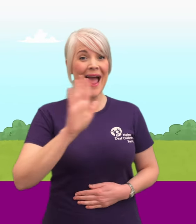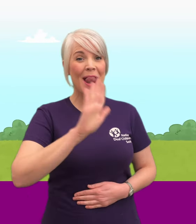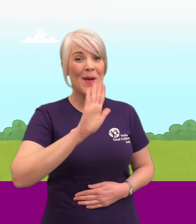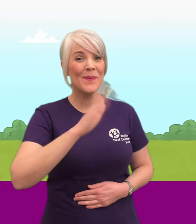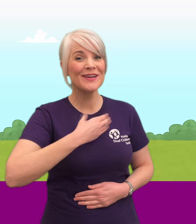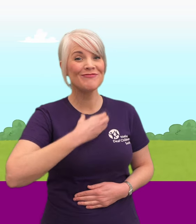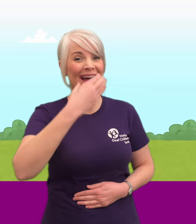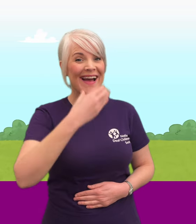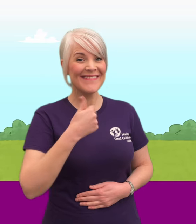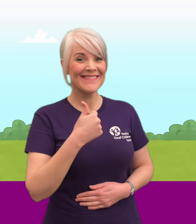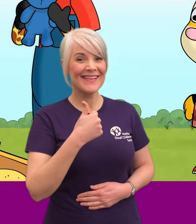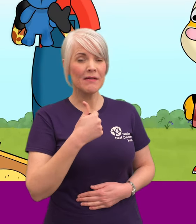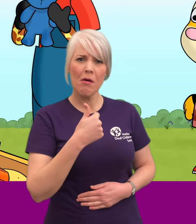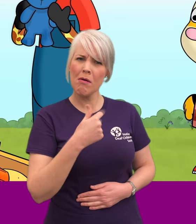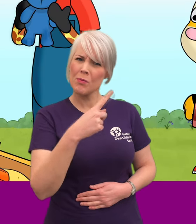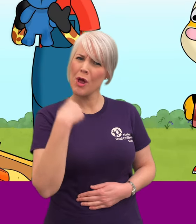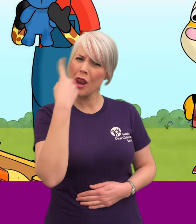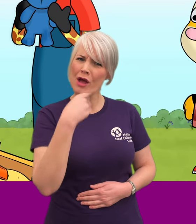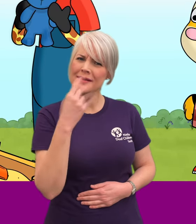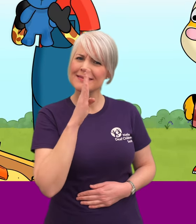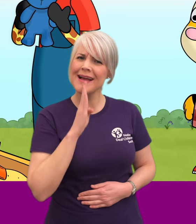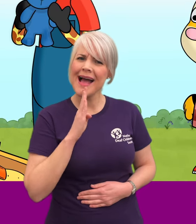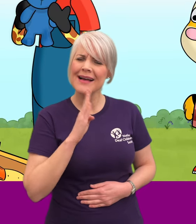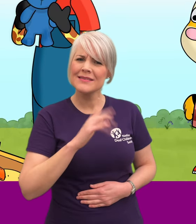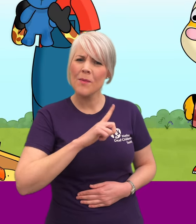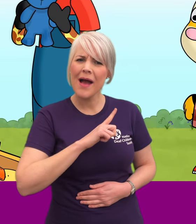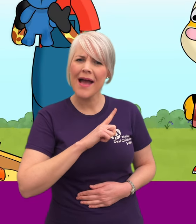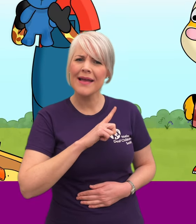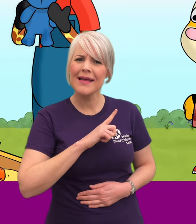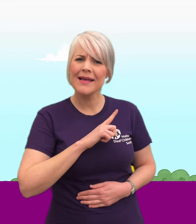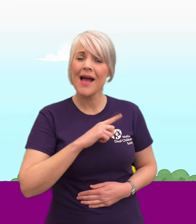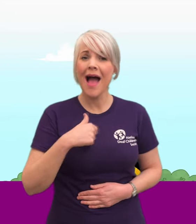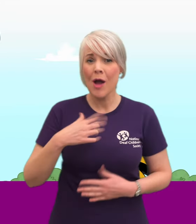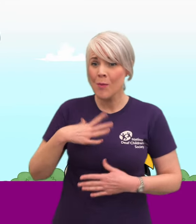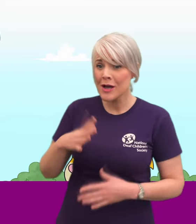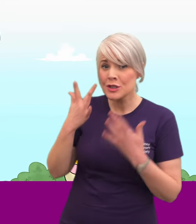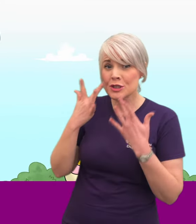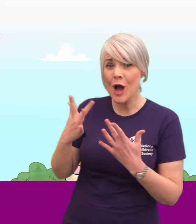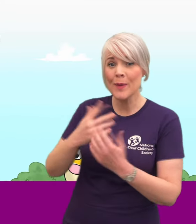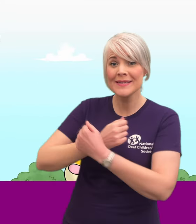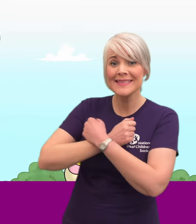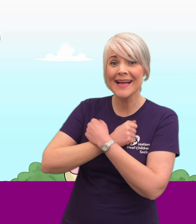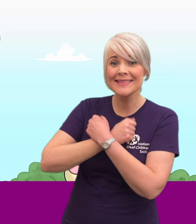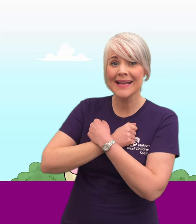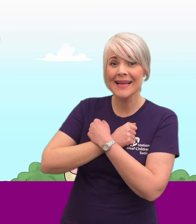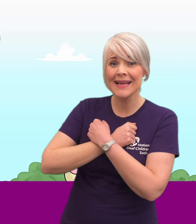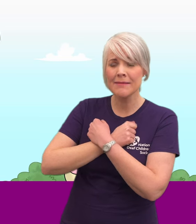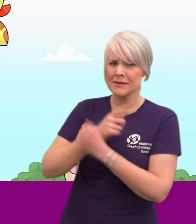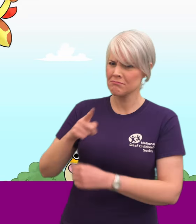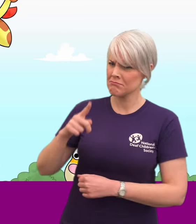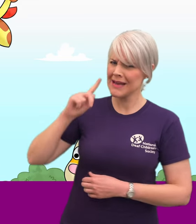Oh, hi Giraffe, why do you look sad? I wanted to show you my teddy,